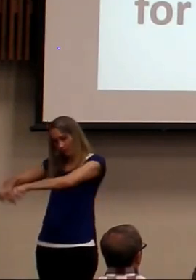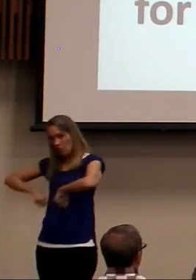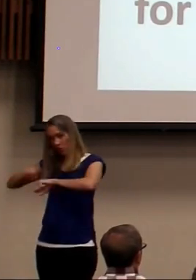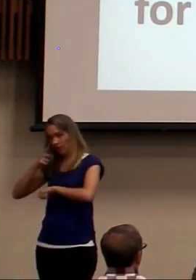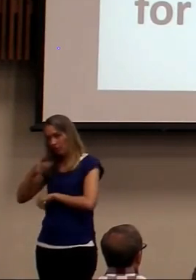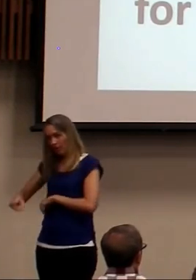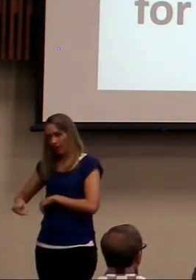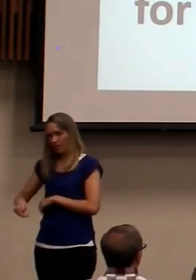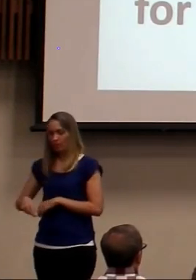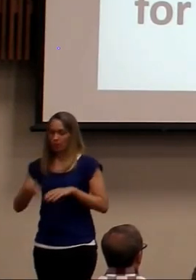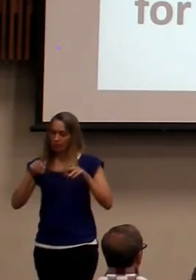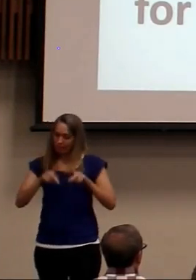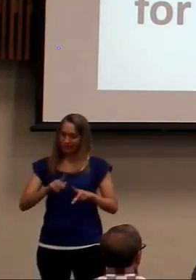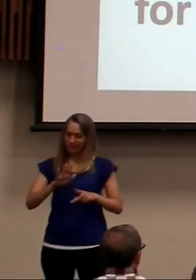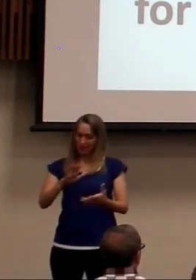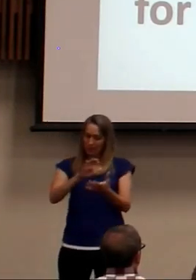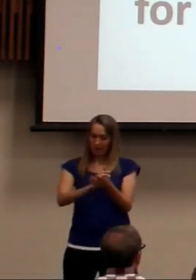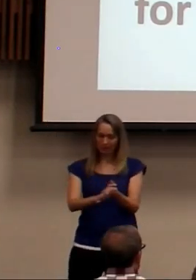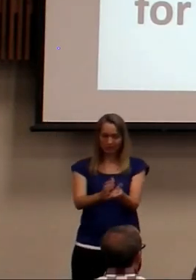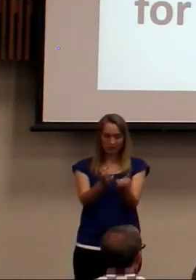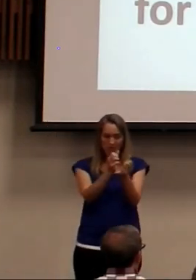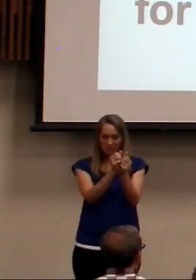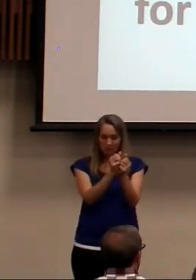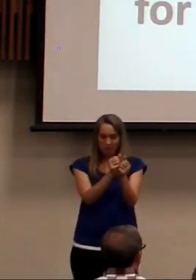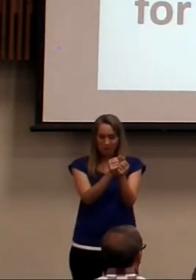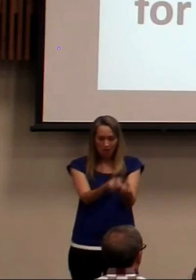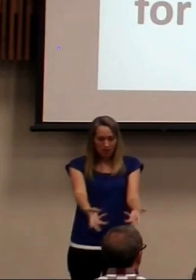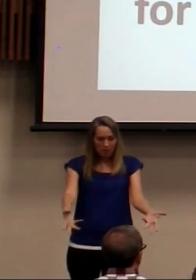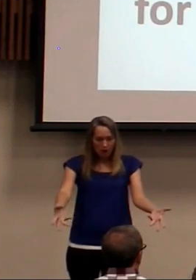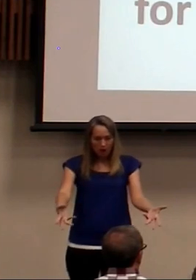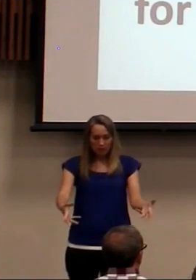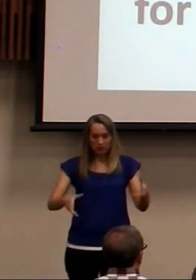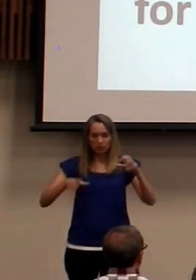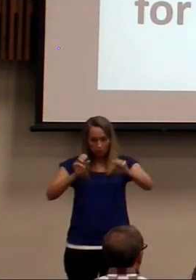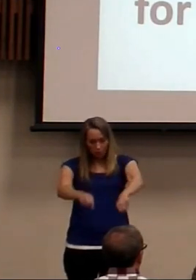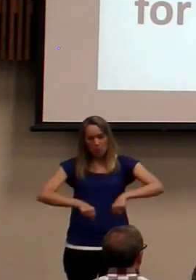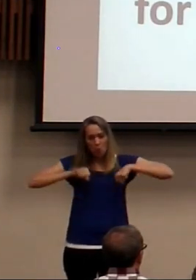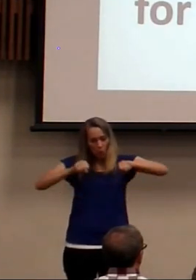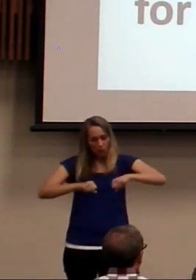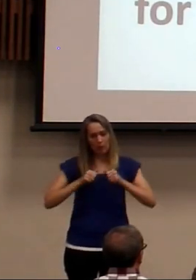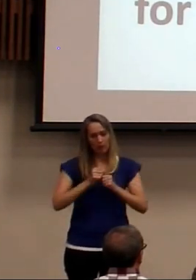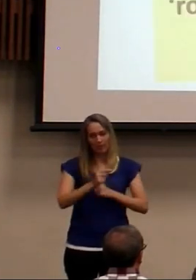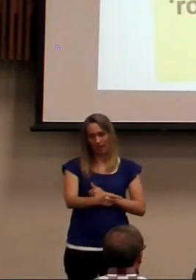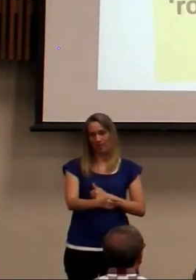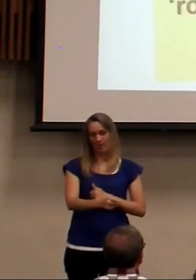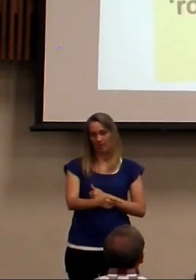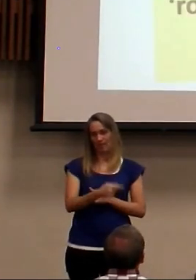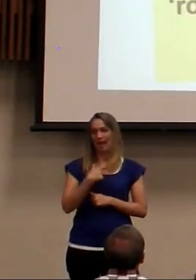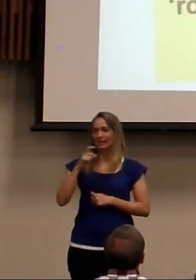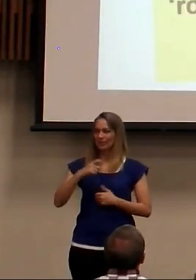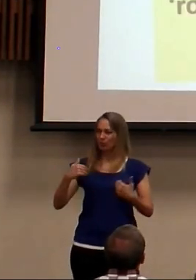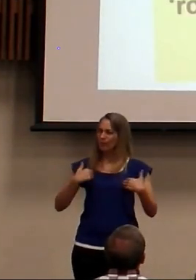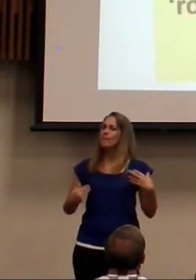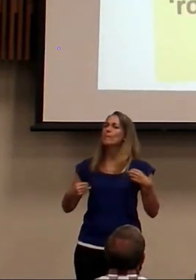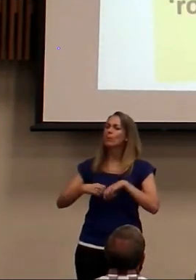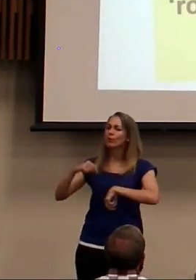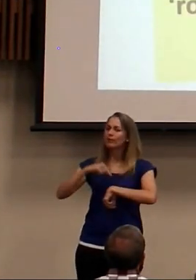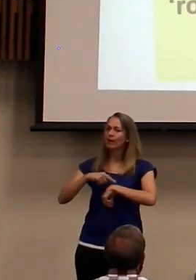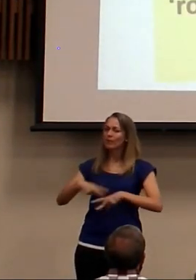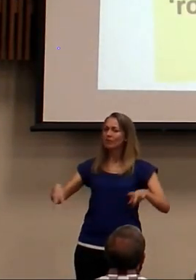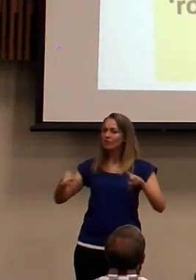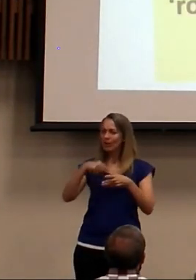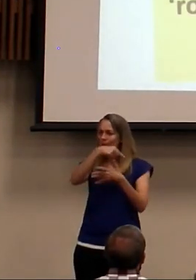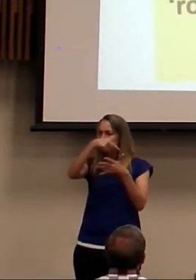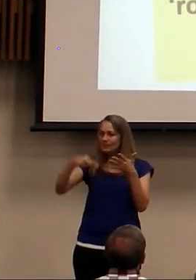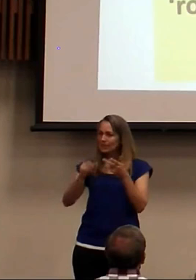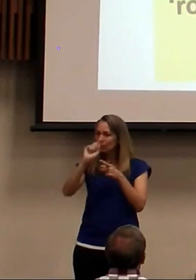Taking the person whose marriage falls apart and grabbing an oar and pulling with them. I need to spend more time valuing those moments. Lesson learned